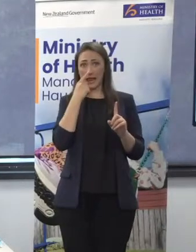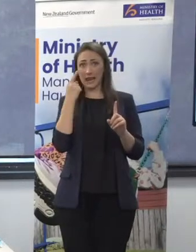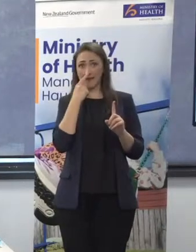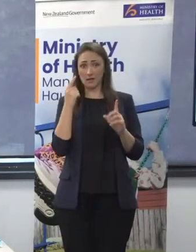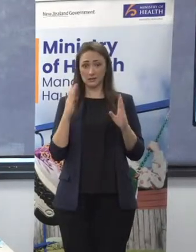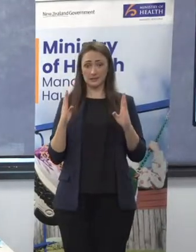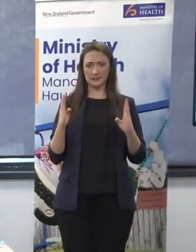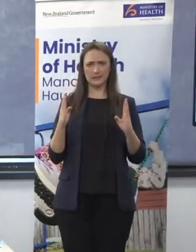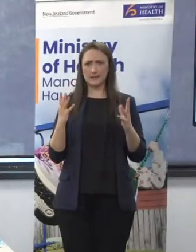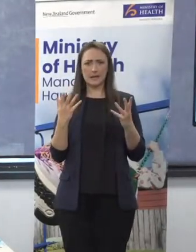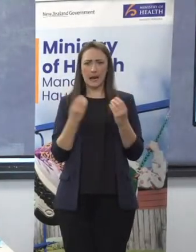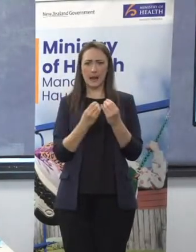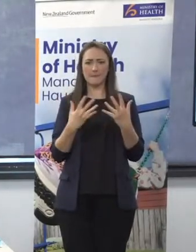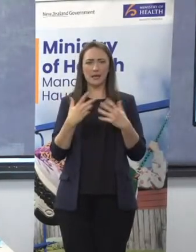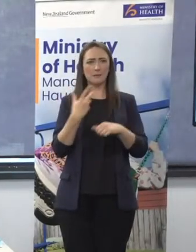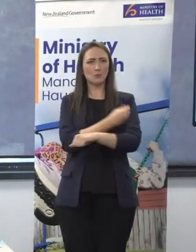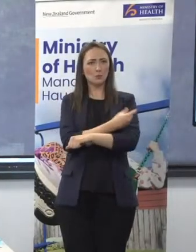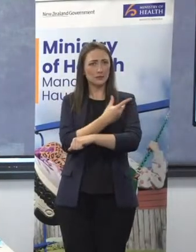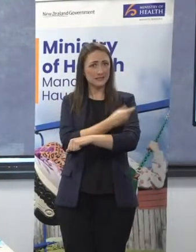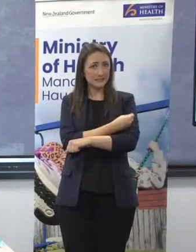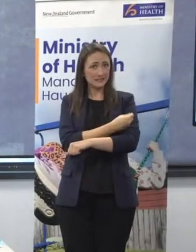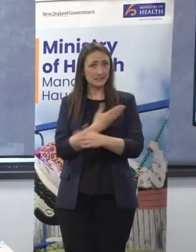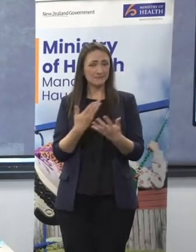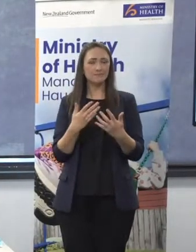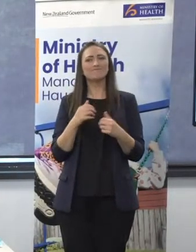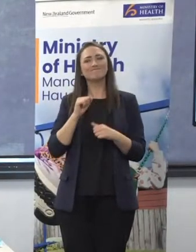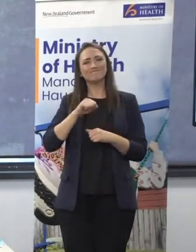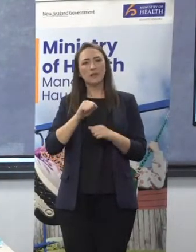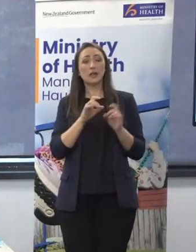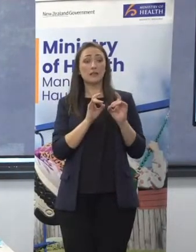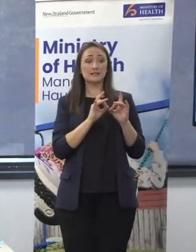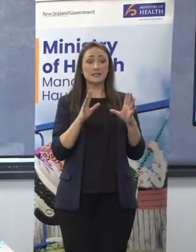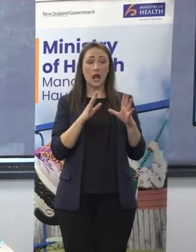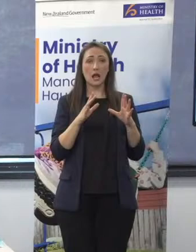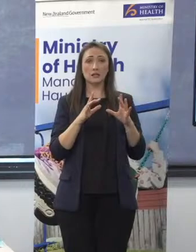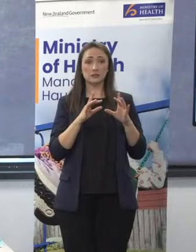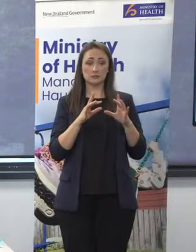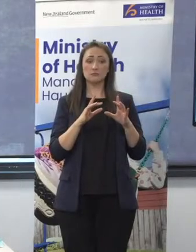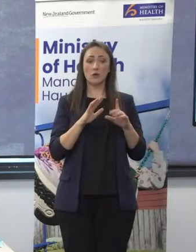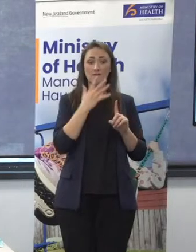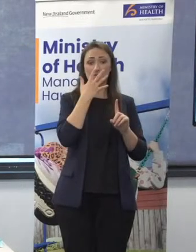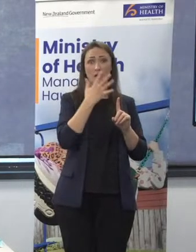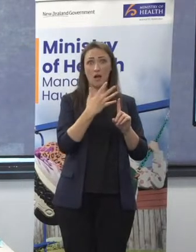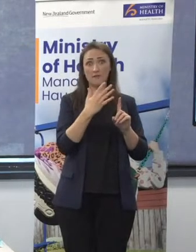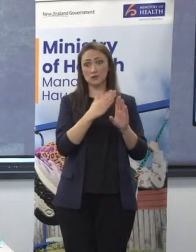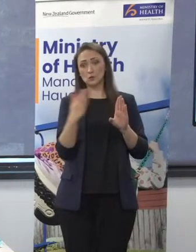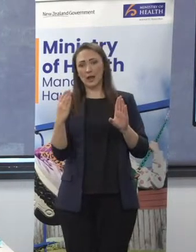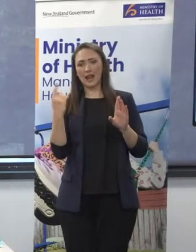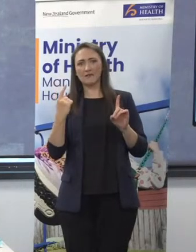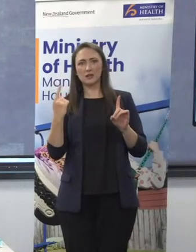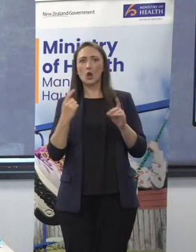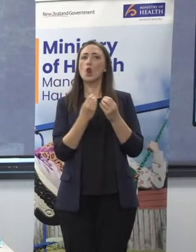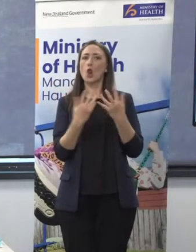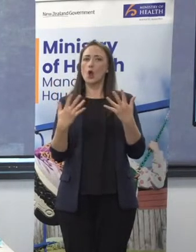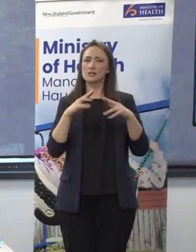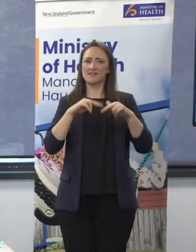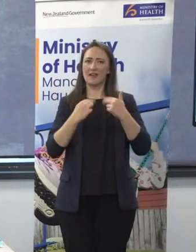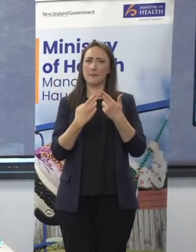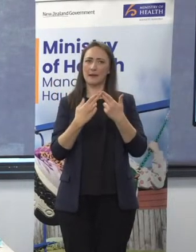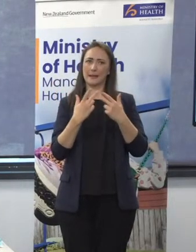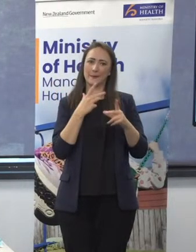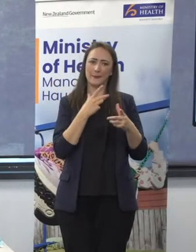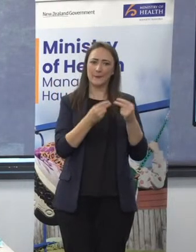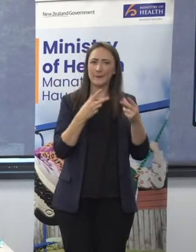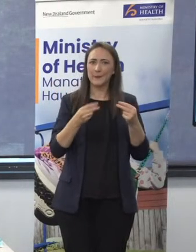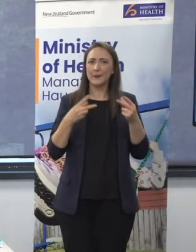didn't it, in the early days, and then the rates have dropped off. I mean, this is an important decision for families and their whānau to